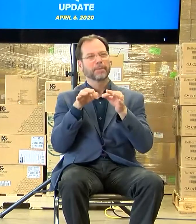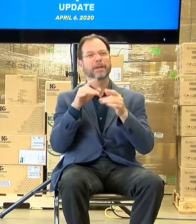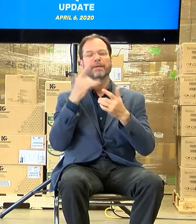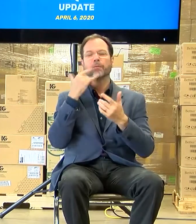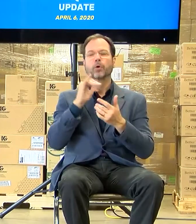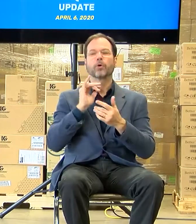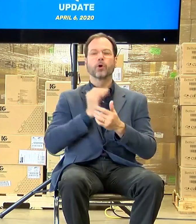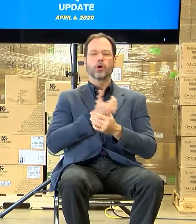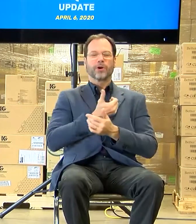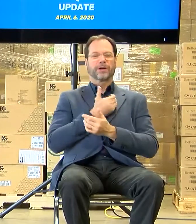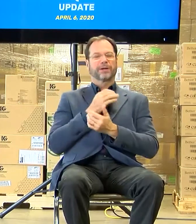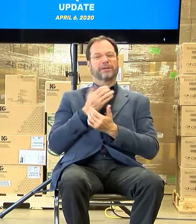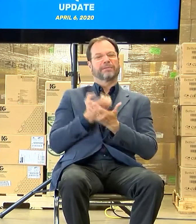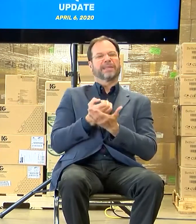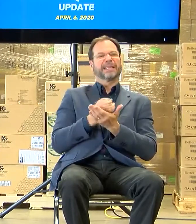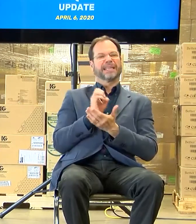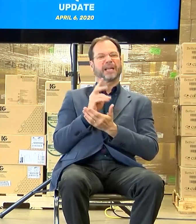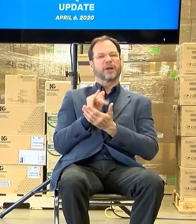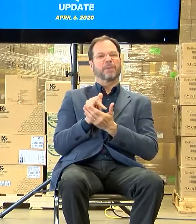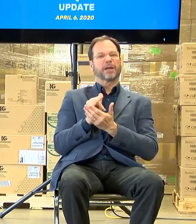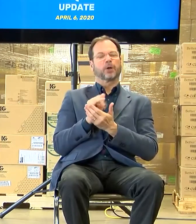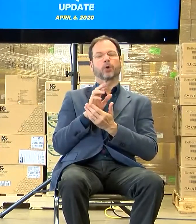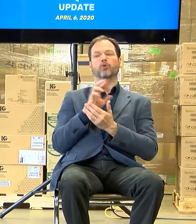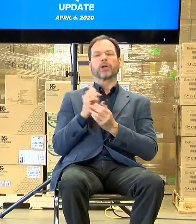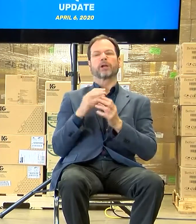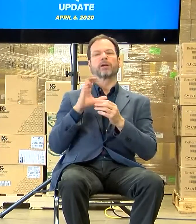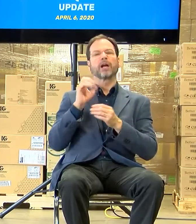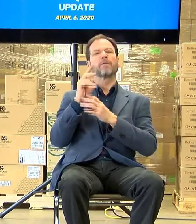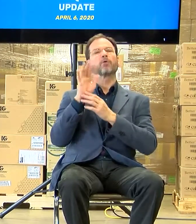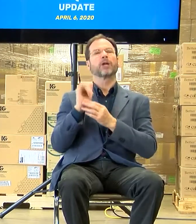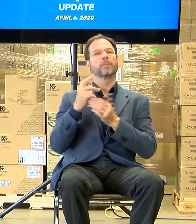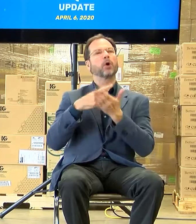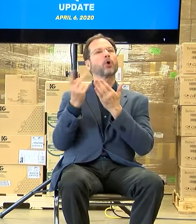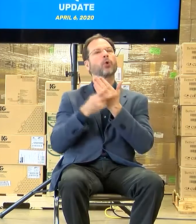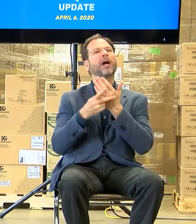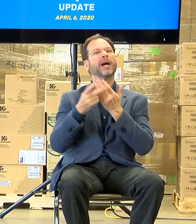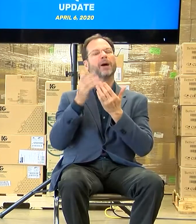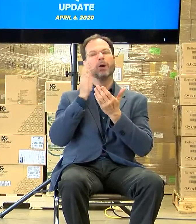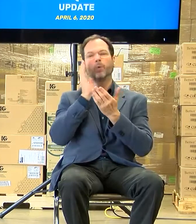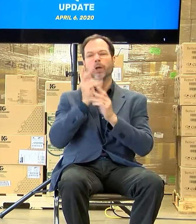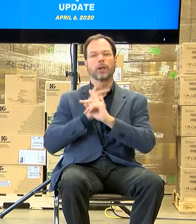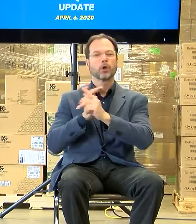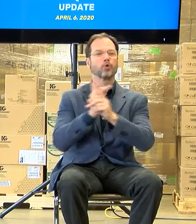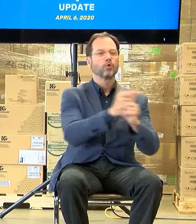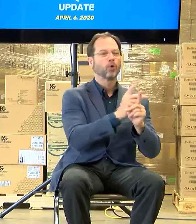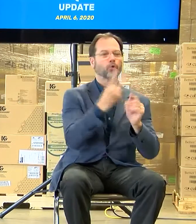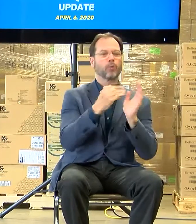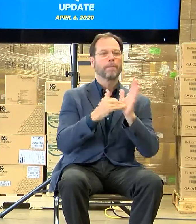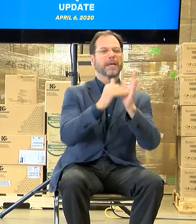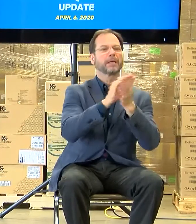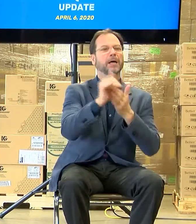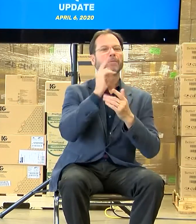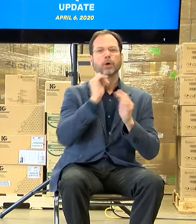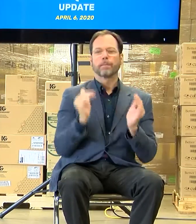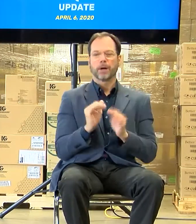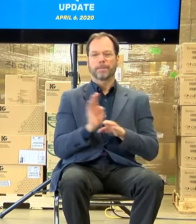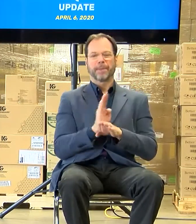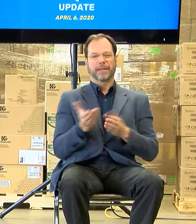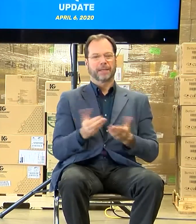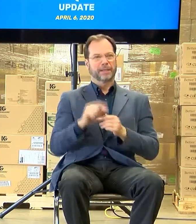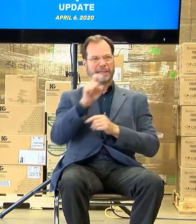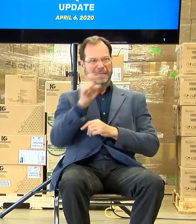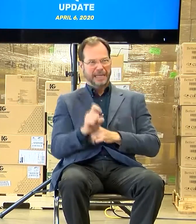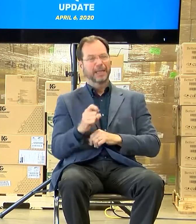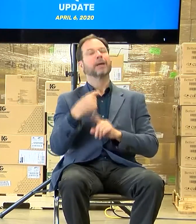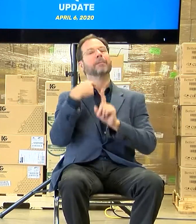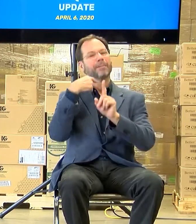Recovery Program. This is a program that provides $2 million of loans for small businesses here in Texas, as